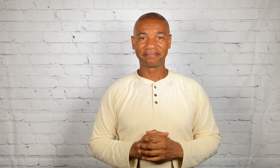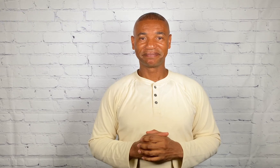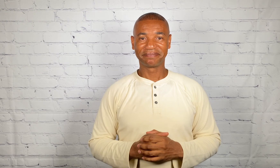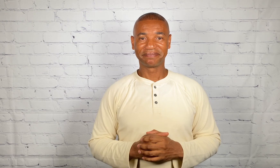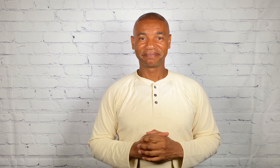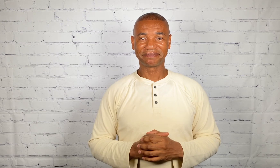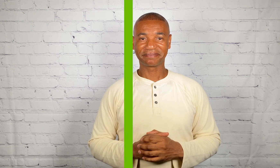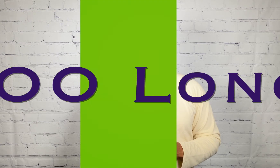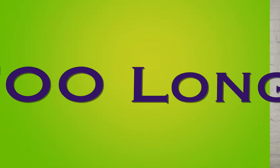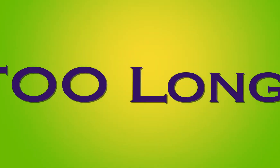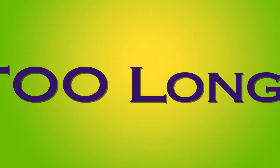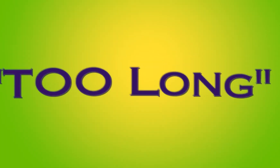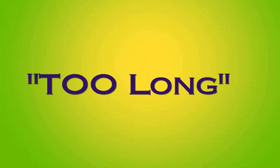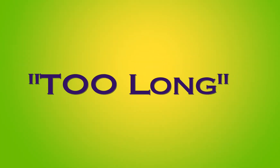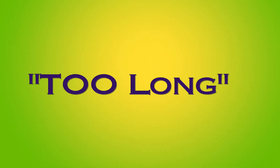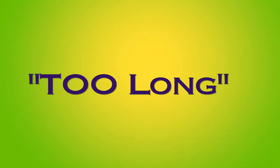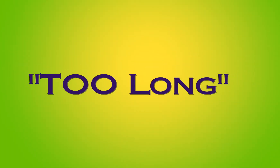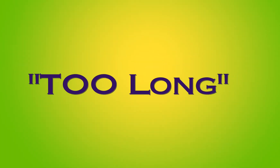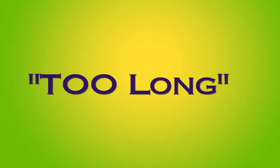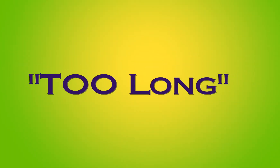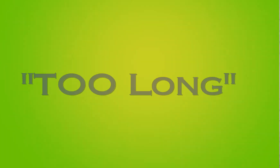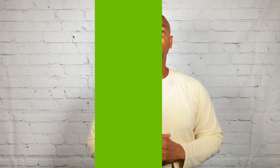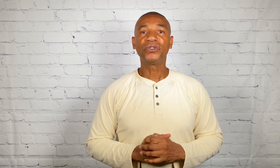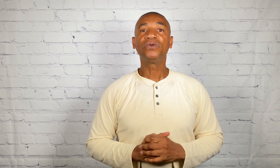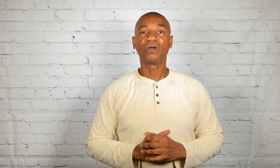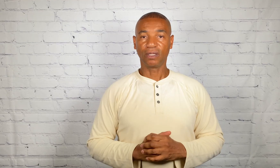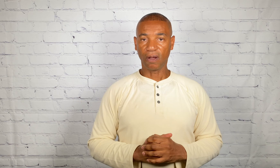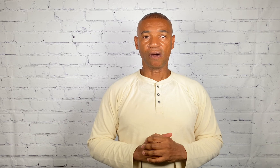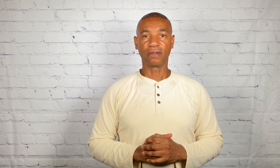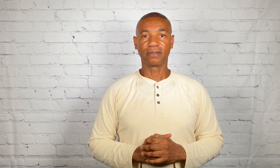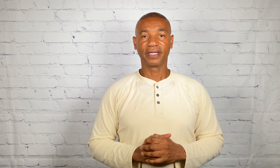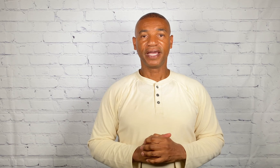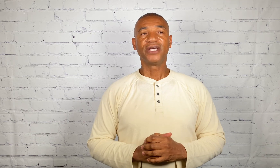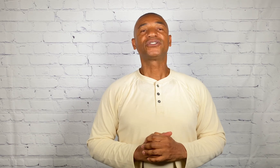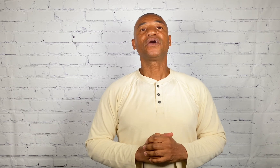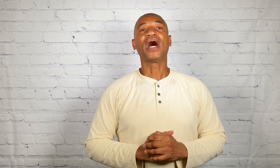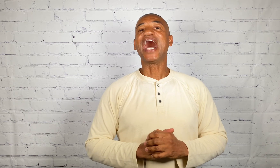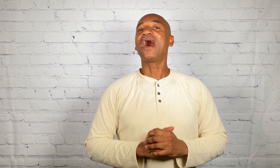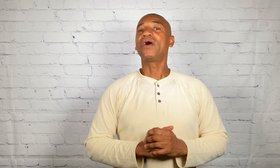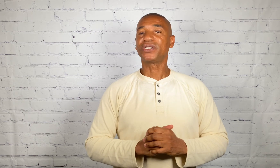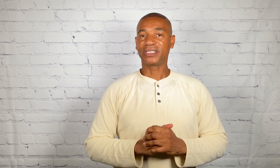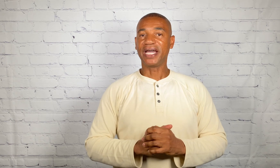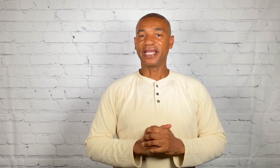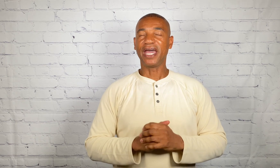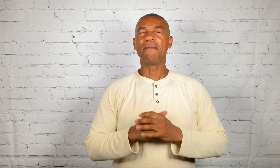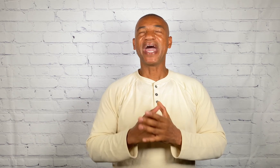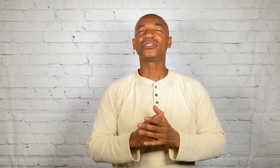Too long. So how I would sign that, imagine